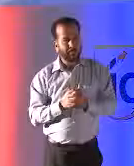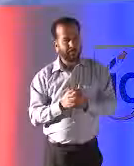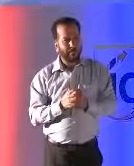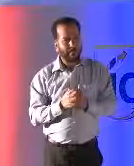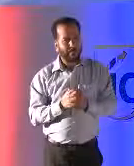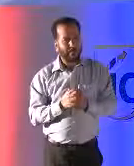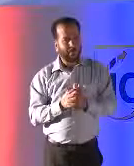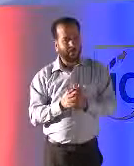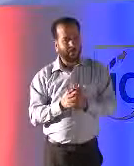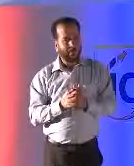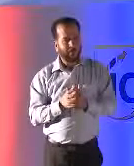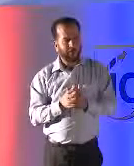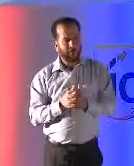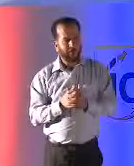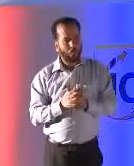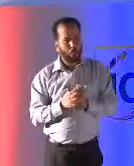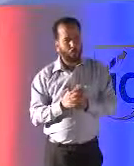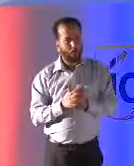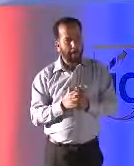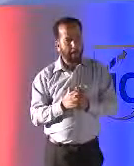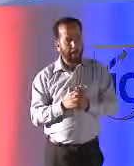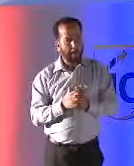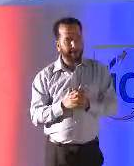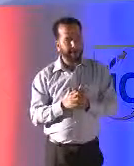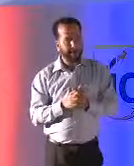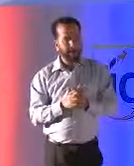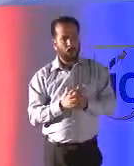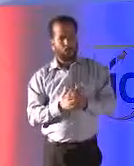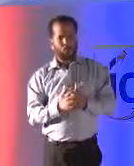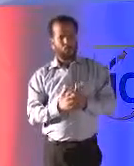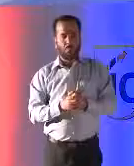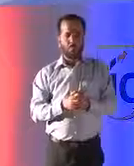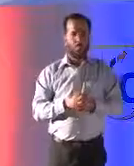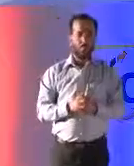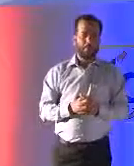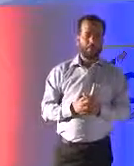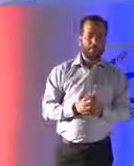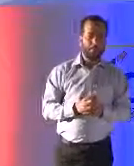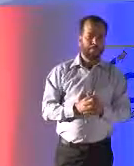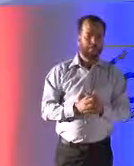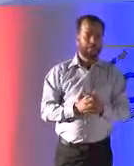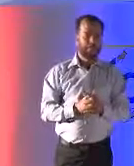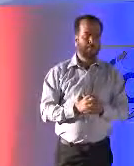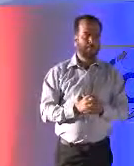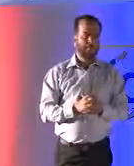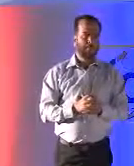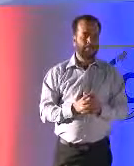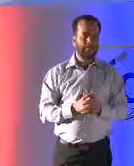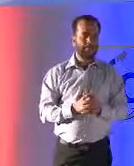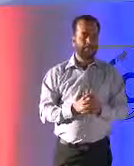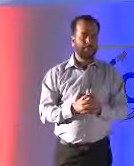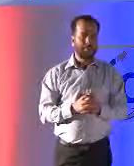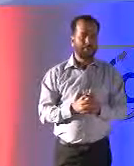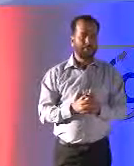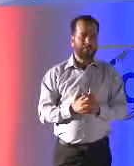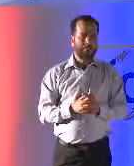the disabilities basically is being addressed by social responsibility and corporate